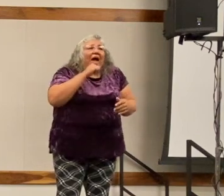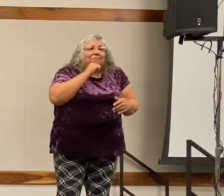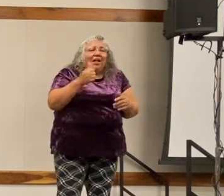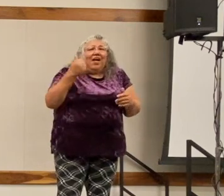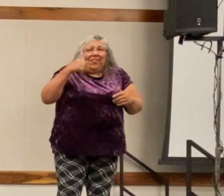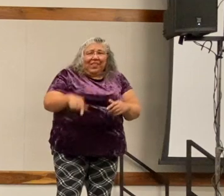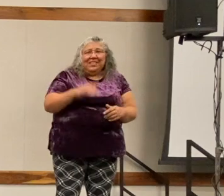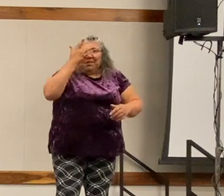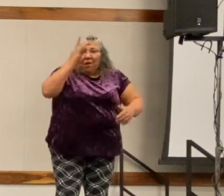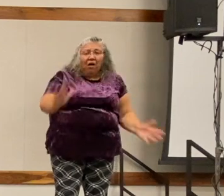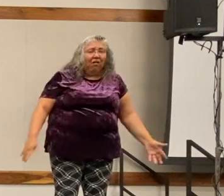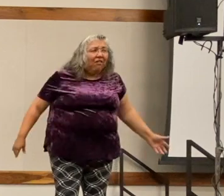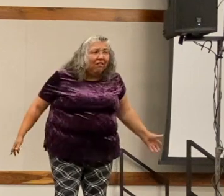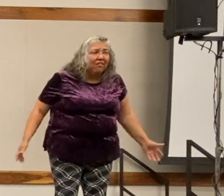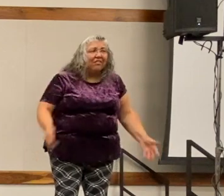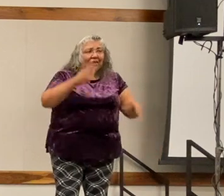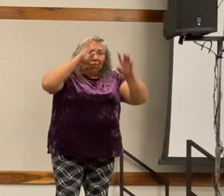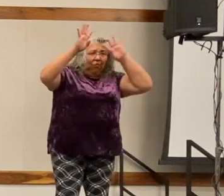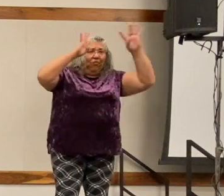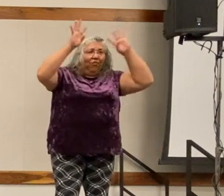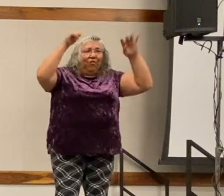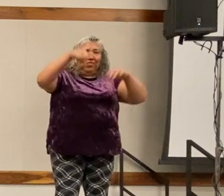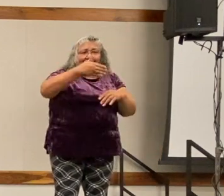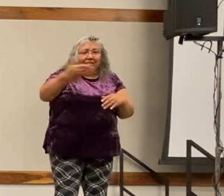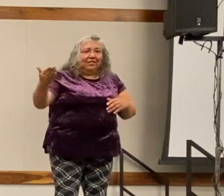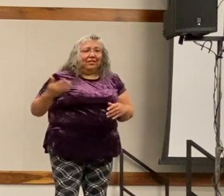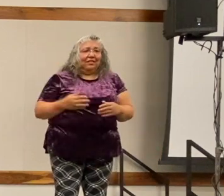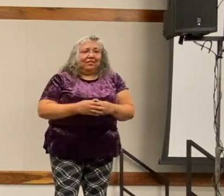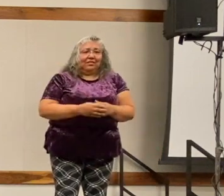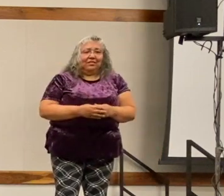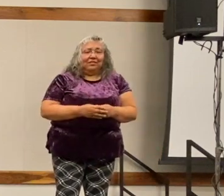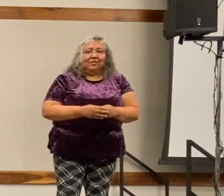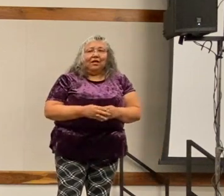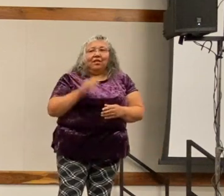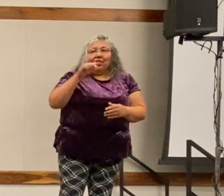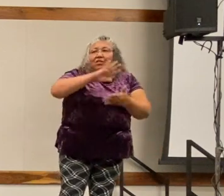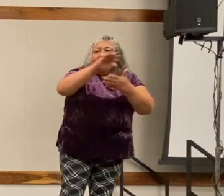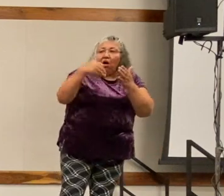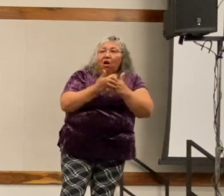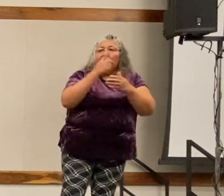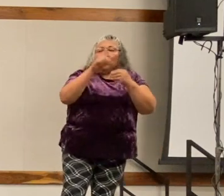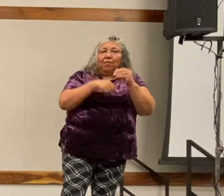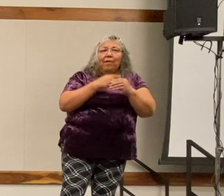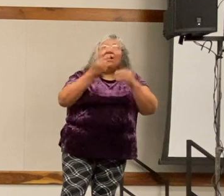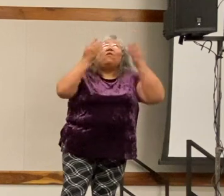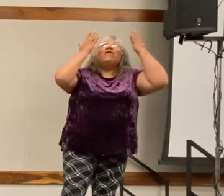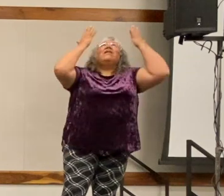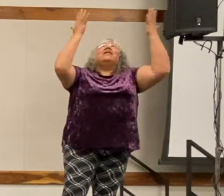this smart to come up with something like this. It's all about